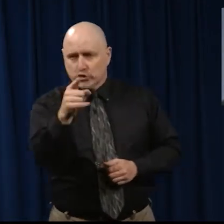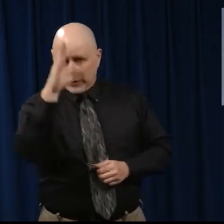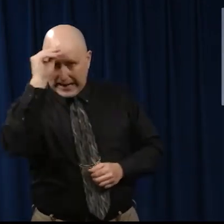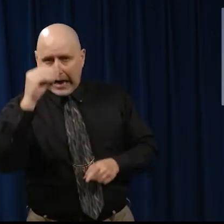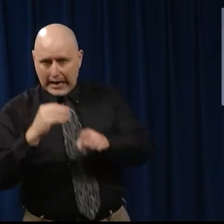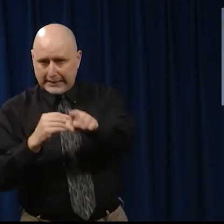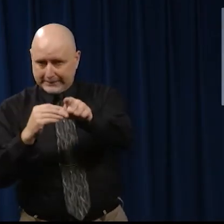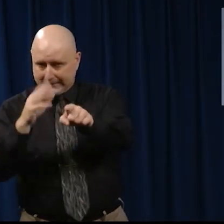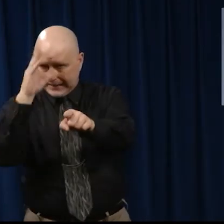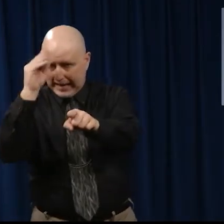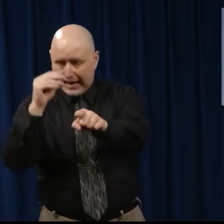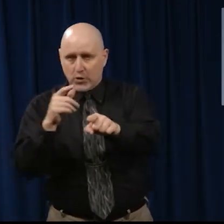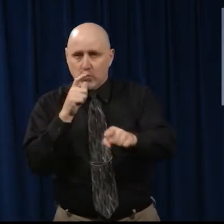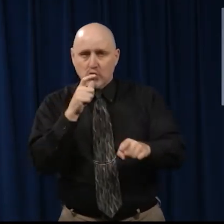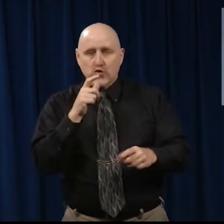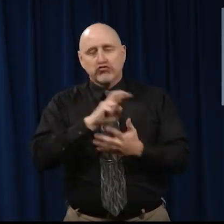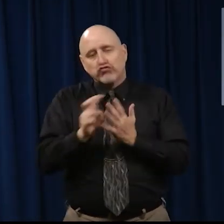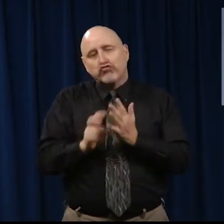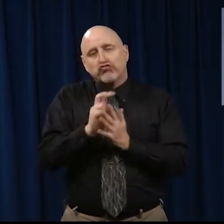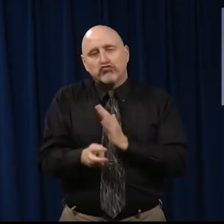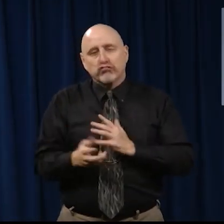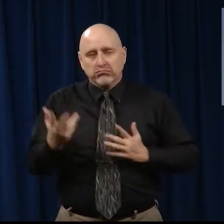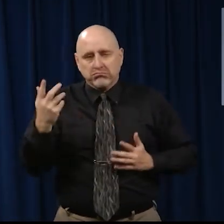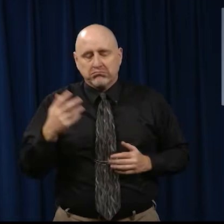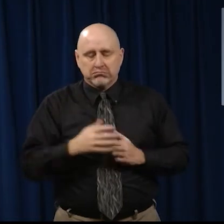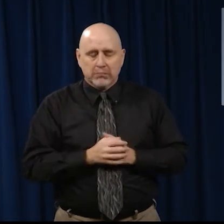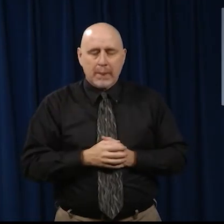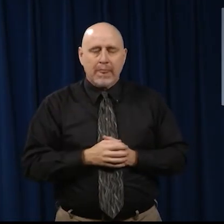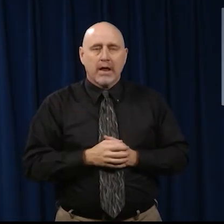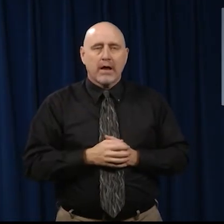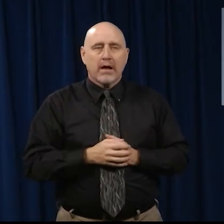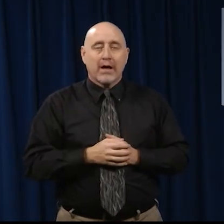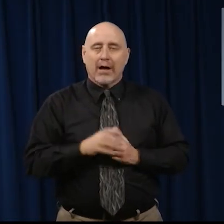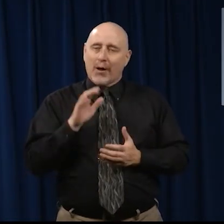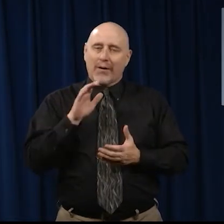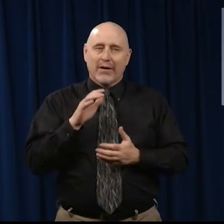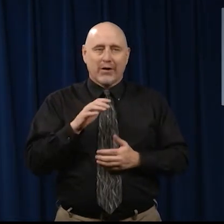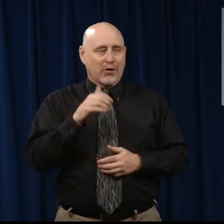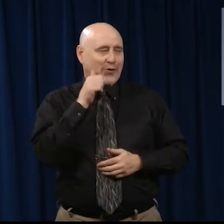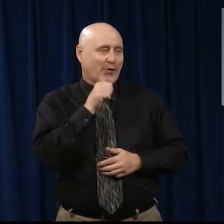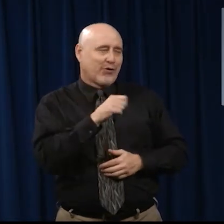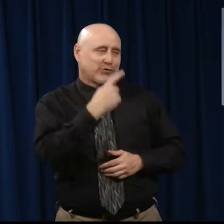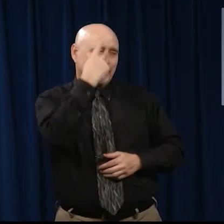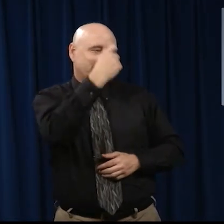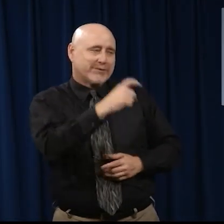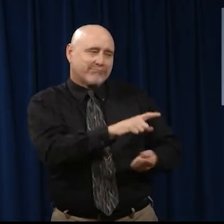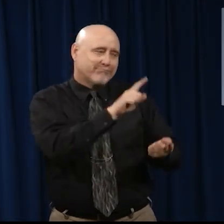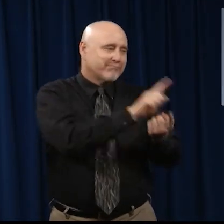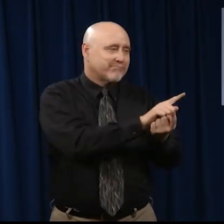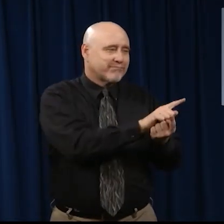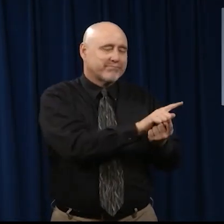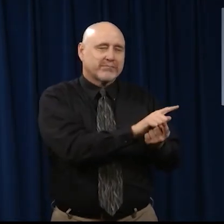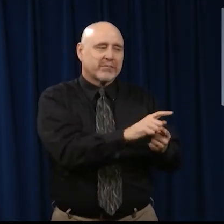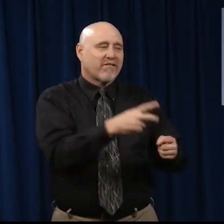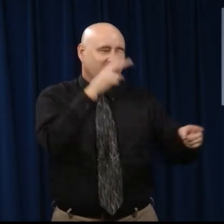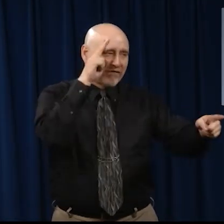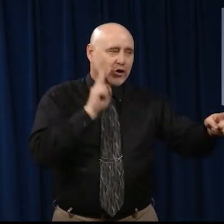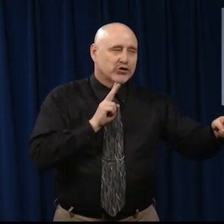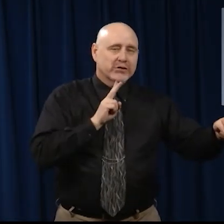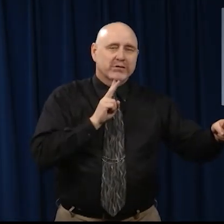Suppose that you're a guy who played around and you got married, found the girl of your dreams. She waited for you